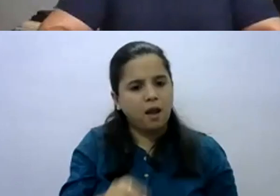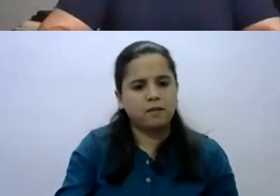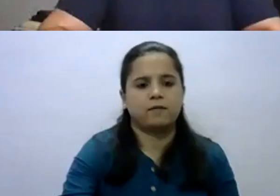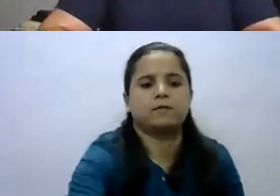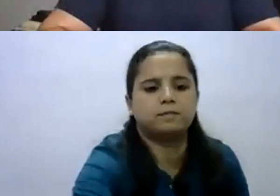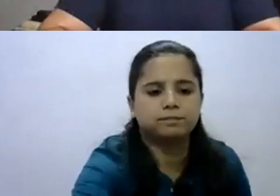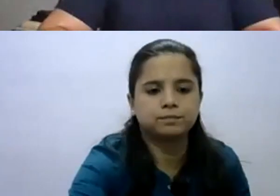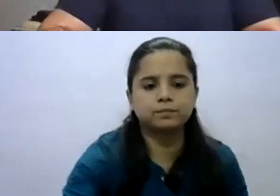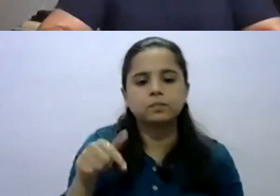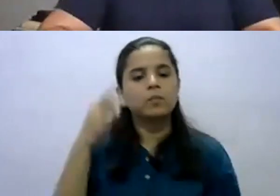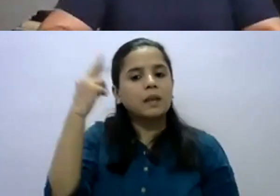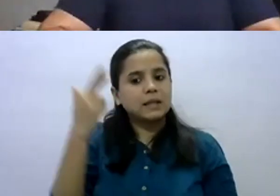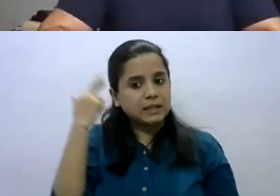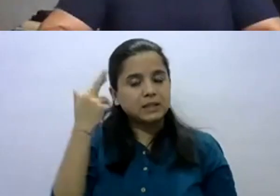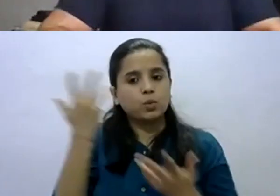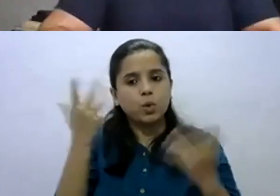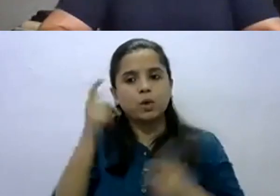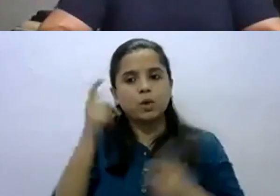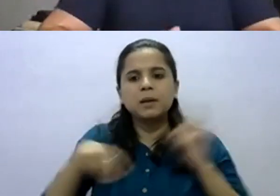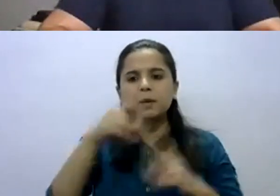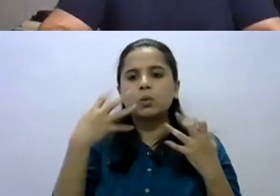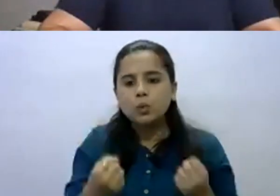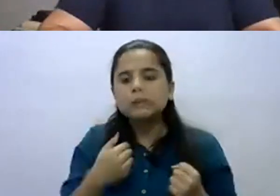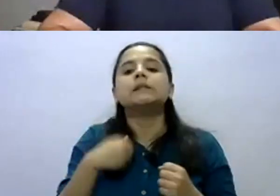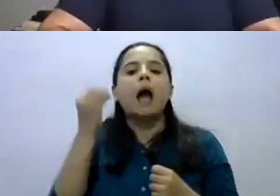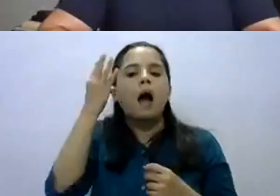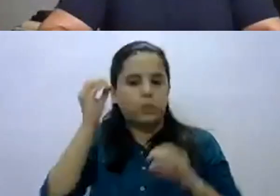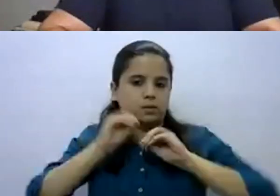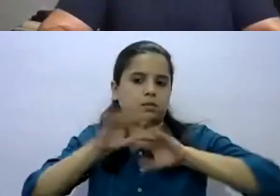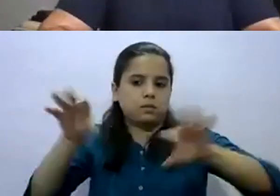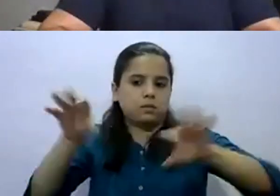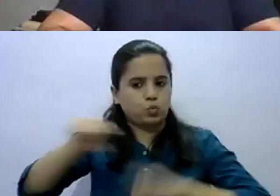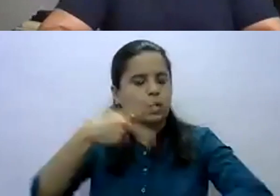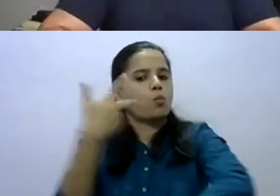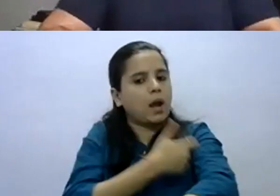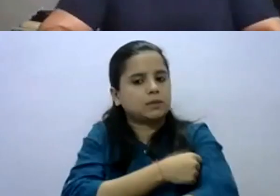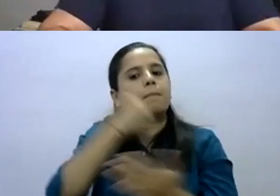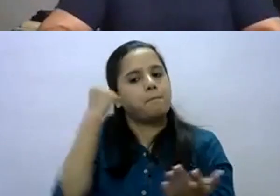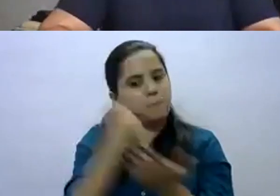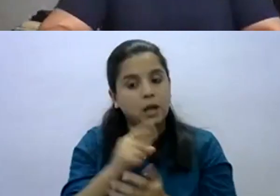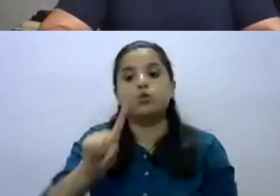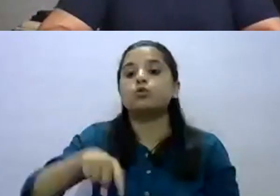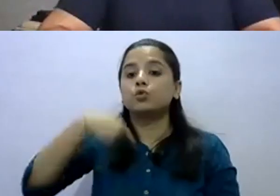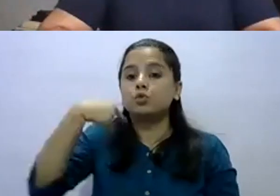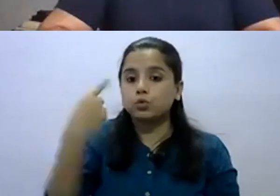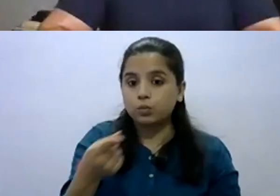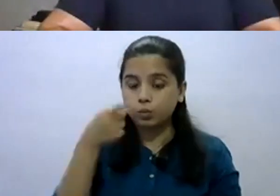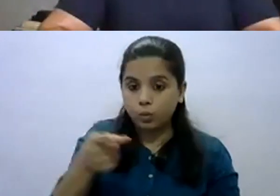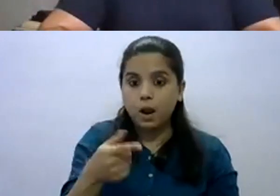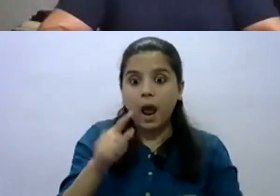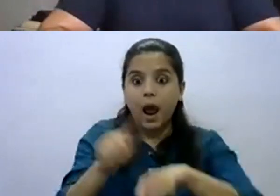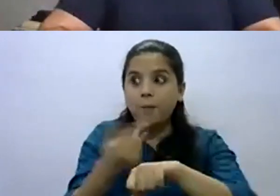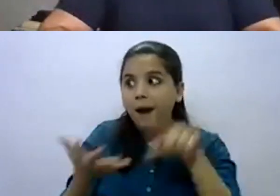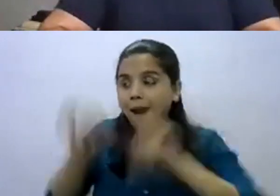why what all of us are doing is just trying to make you aware that you need to take a vaccine. So tomorrow, when you get a chance to